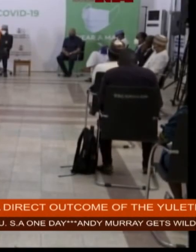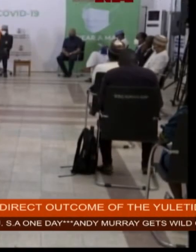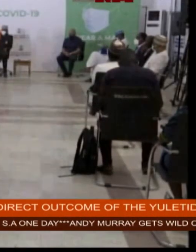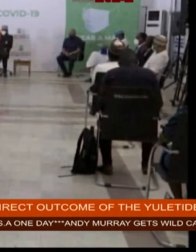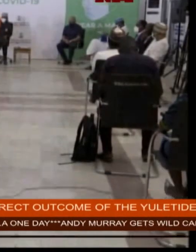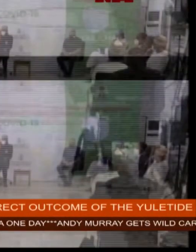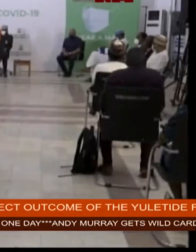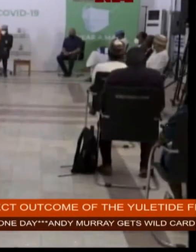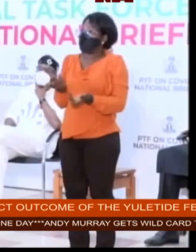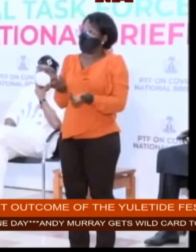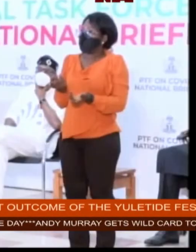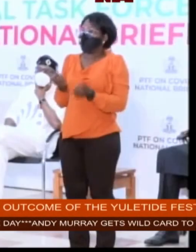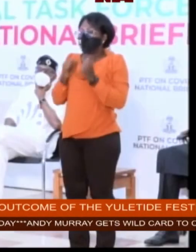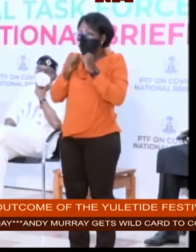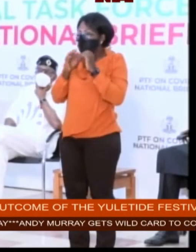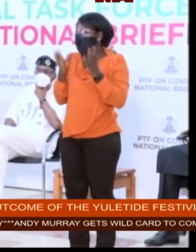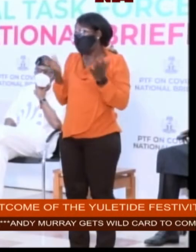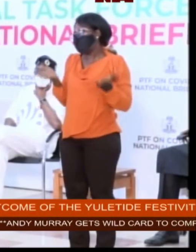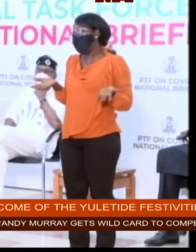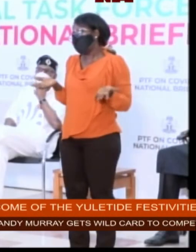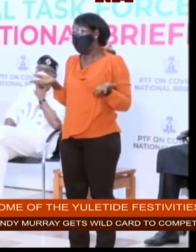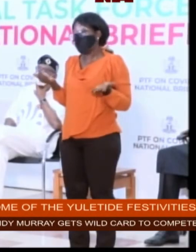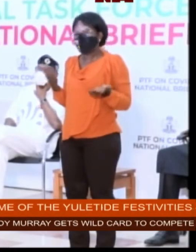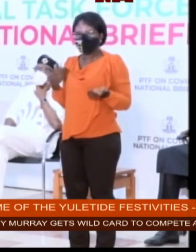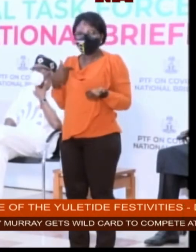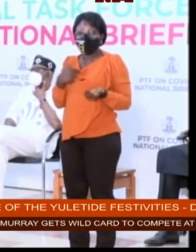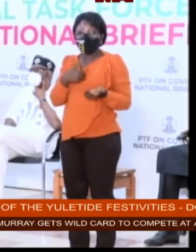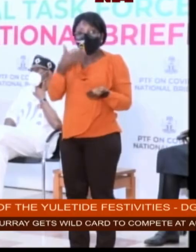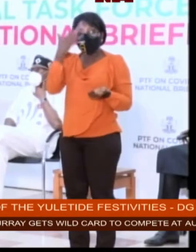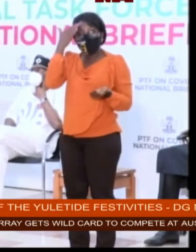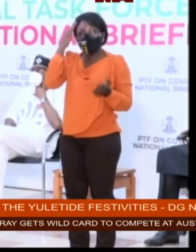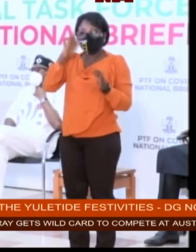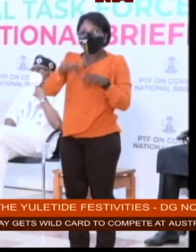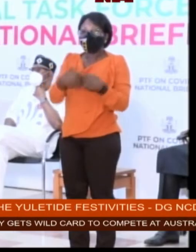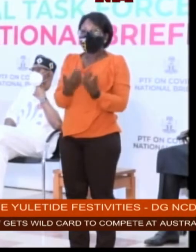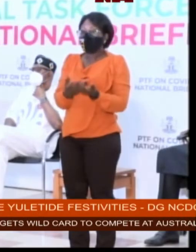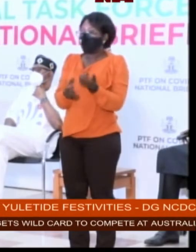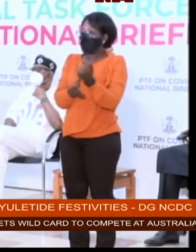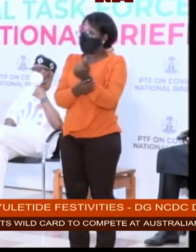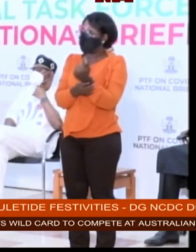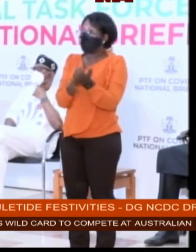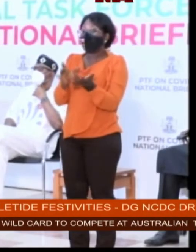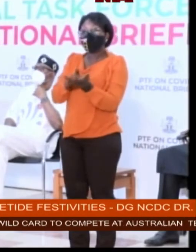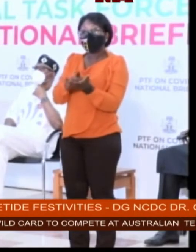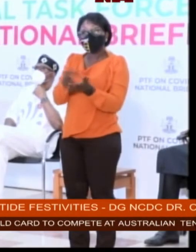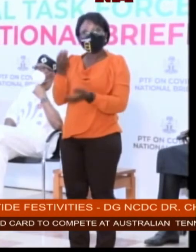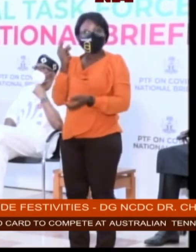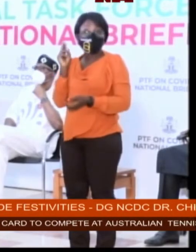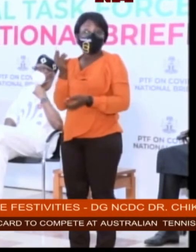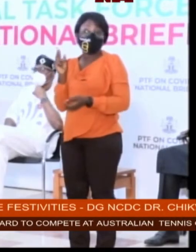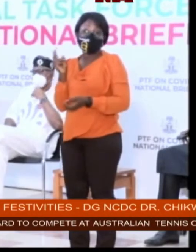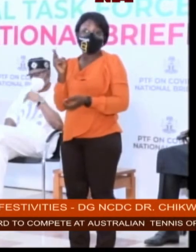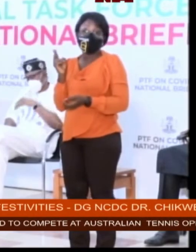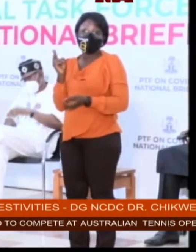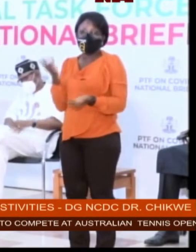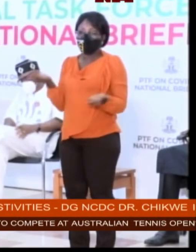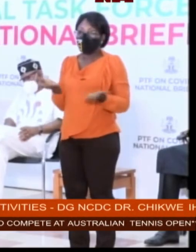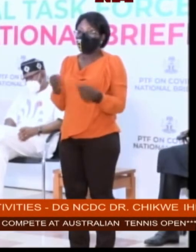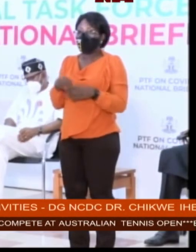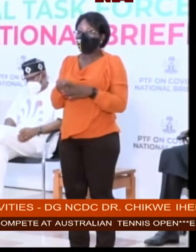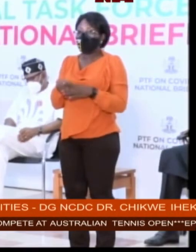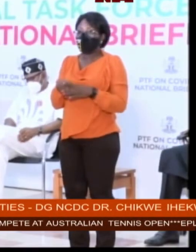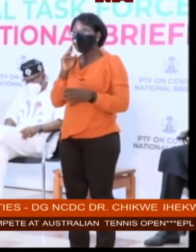before the prescription was given? We know how we handle our medical history in this part of the